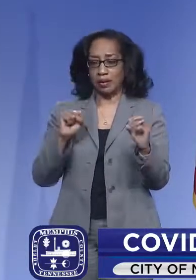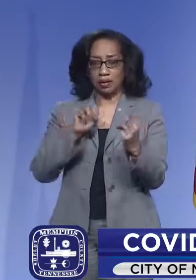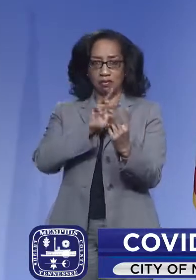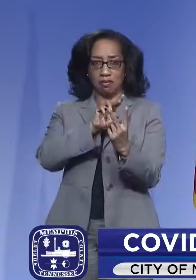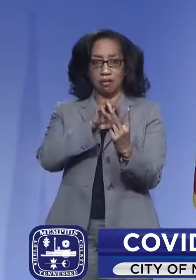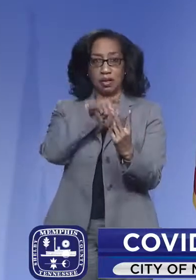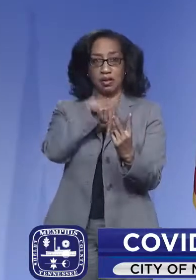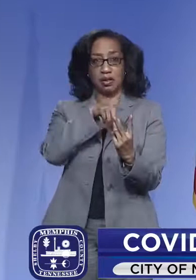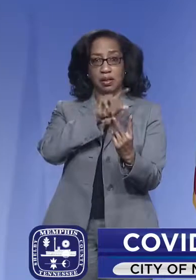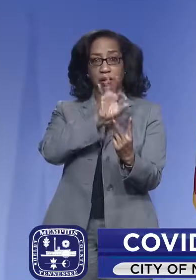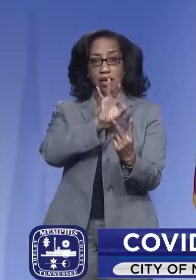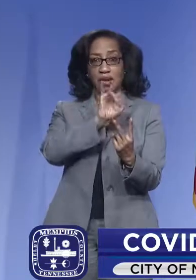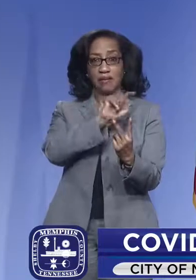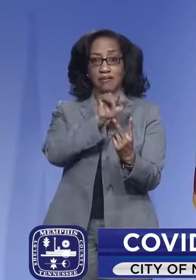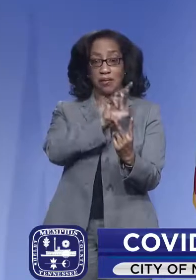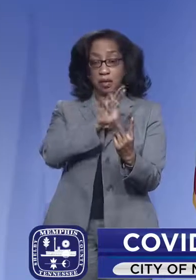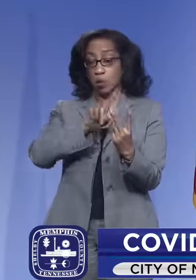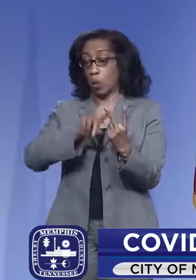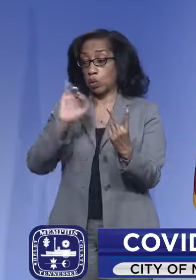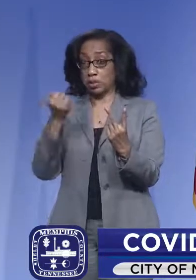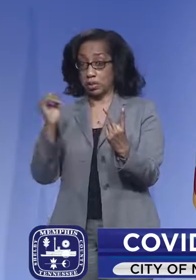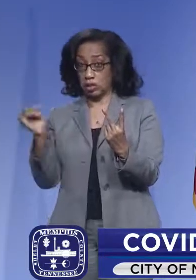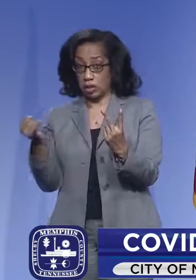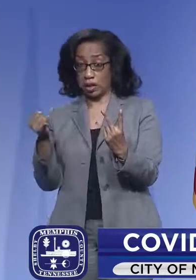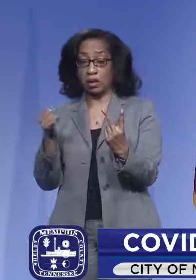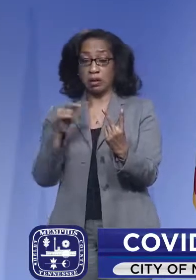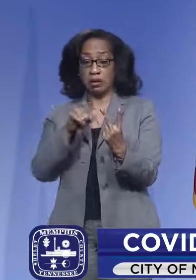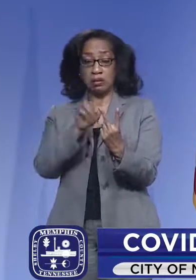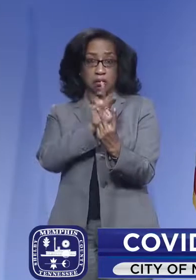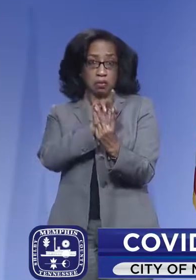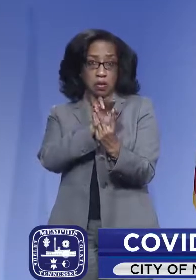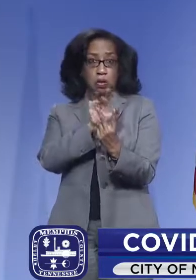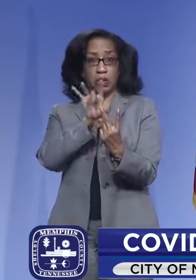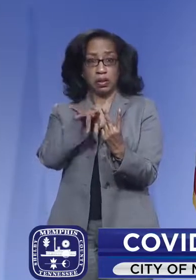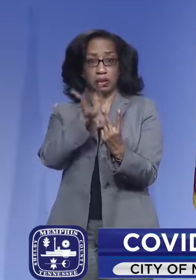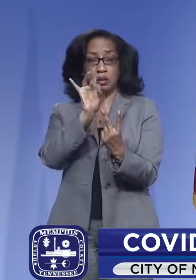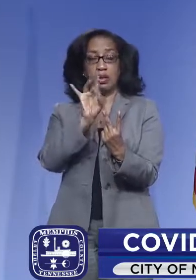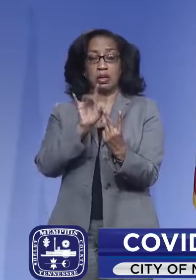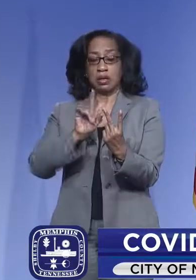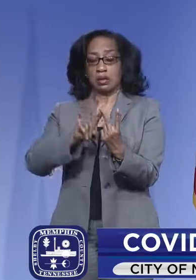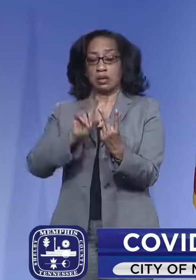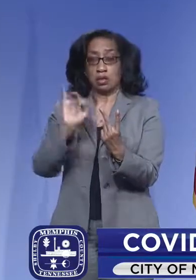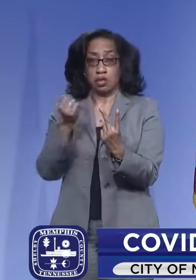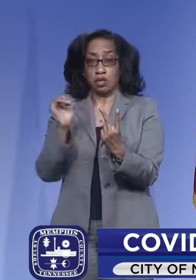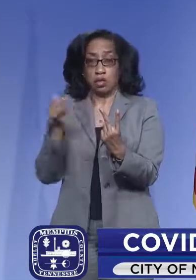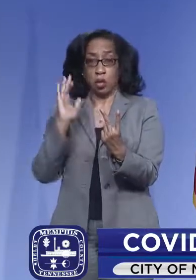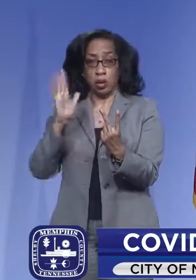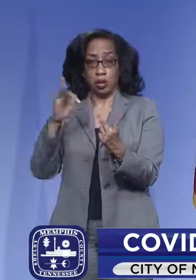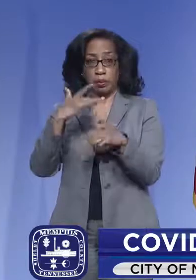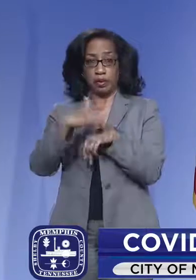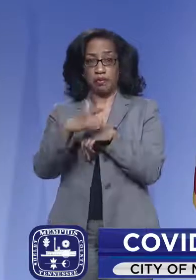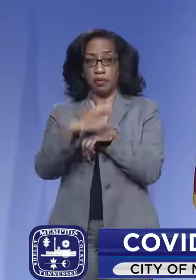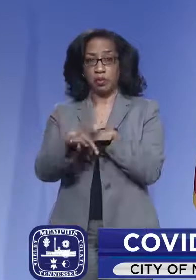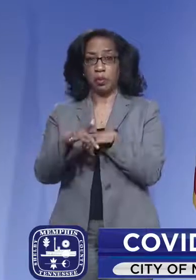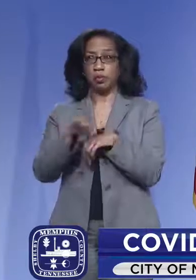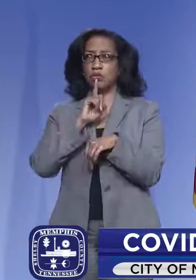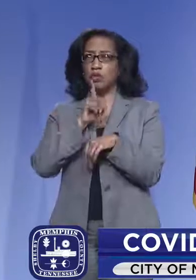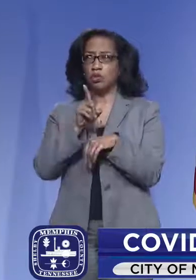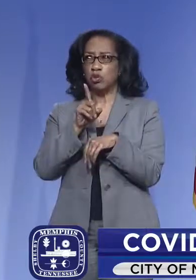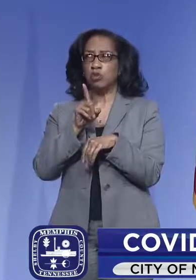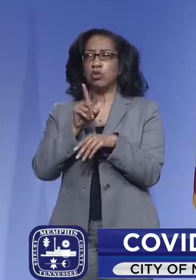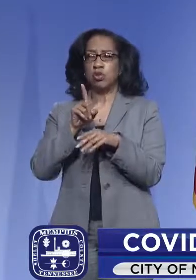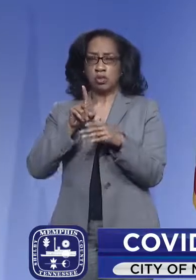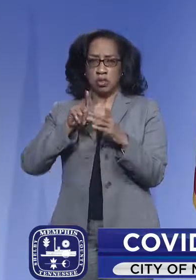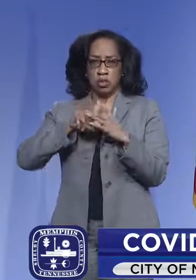vaccine. We will be making the J&J vaccine available to individuals as for sure next week. It will